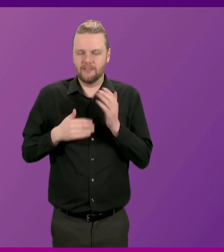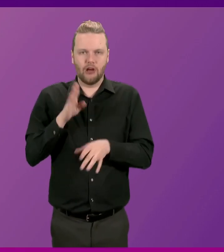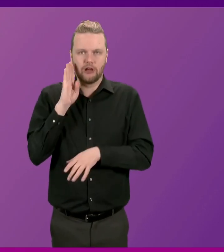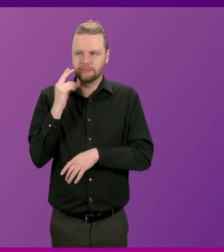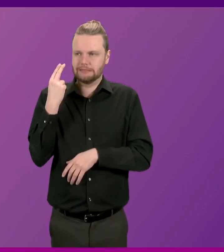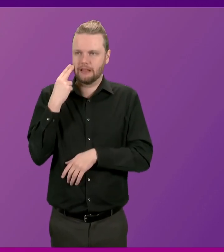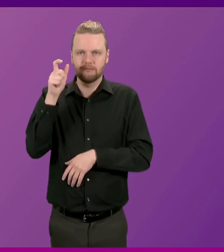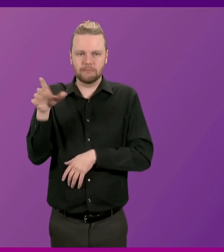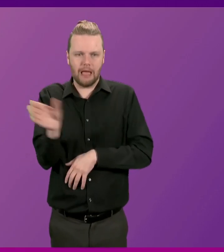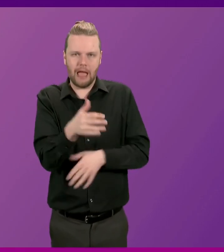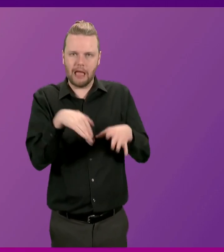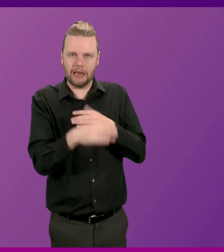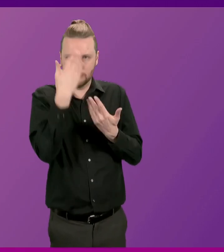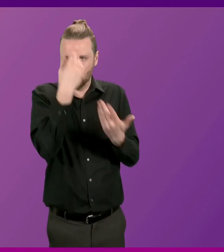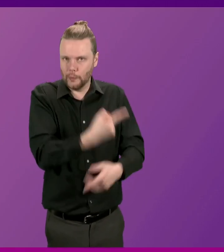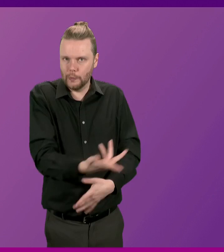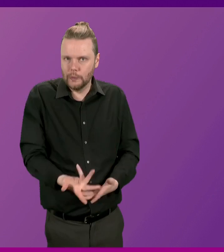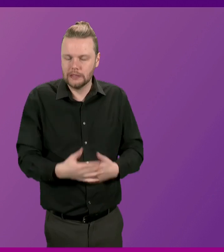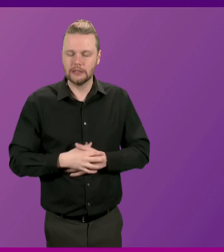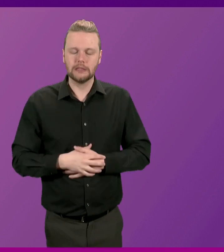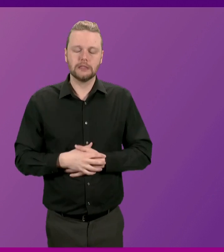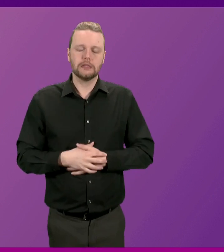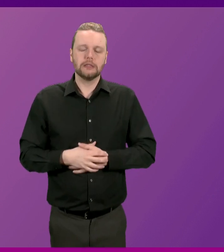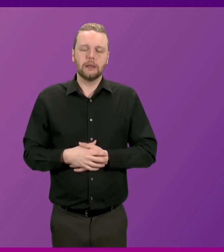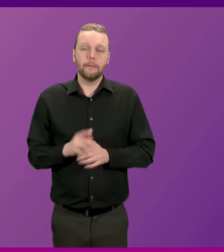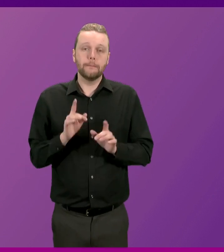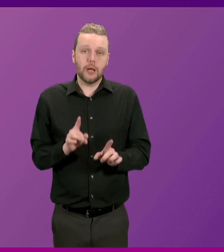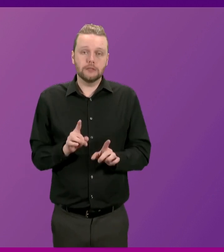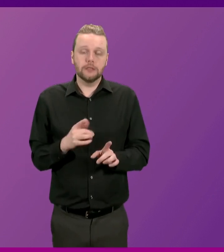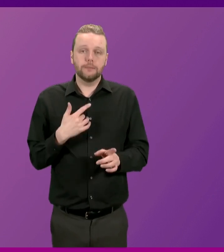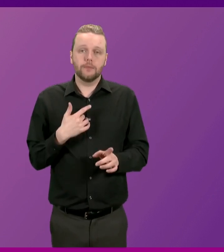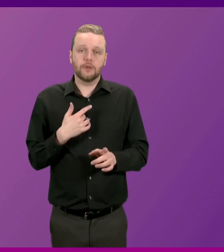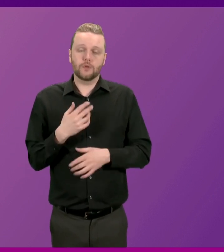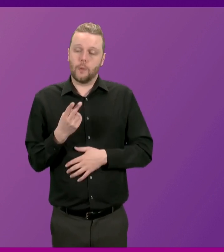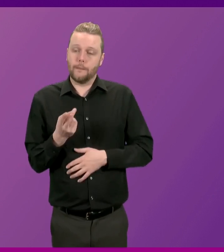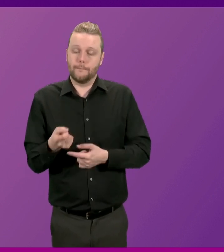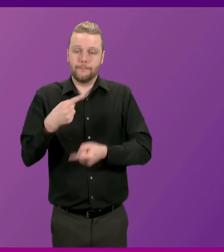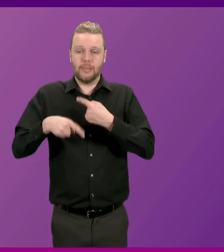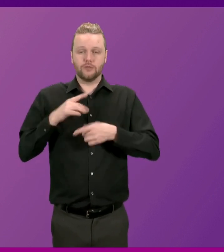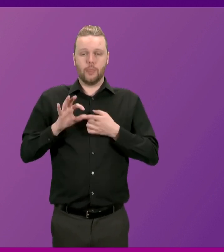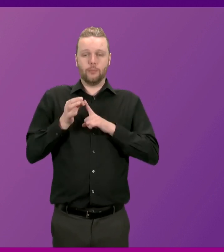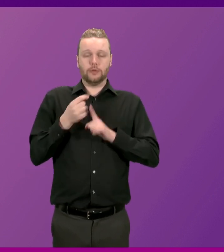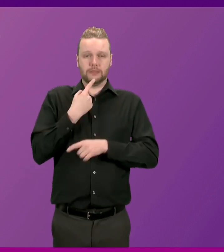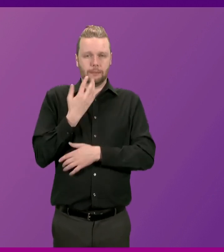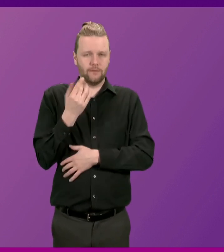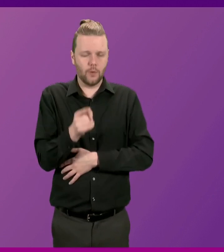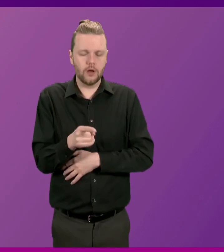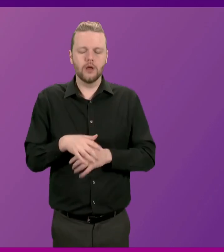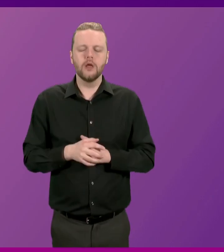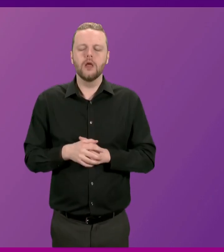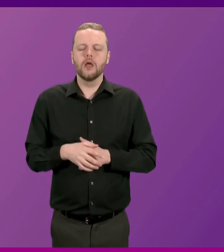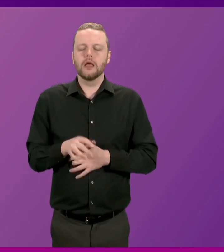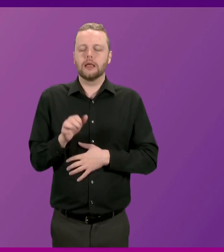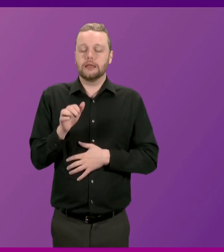those education programmes. But just to go back to your original point, Pam, I